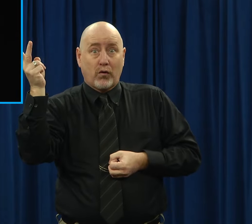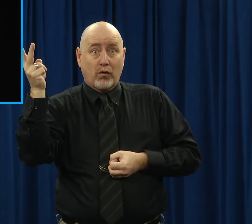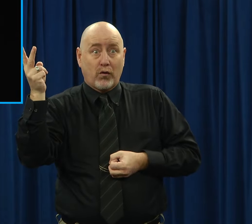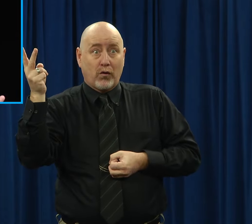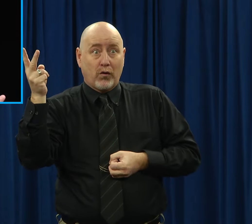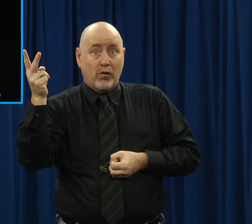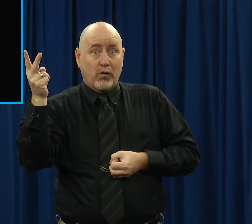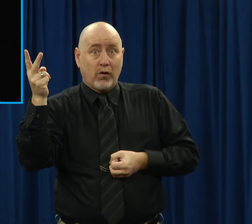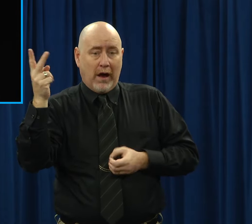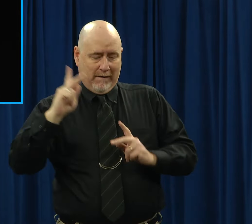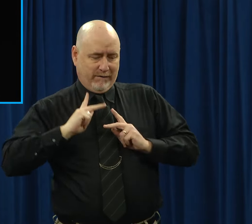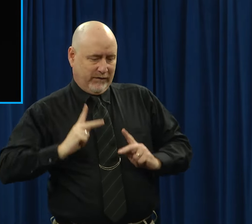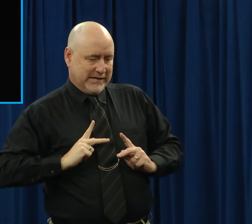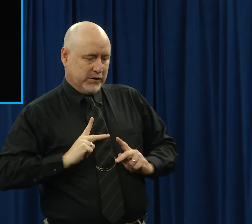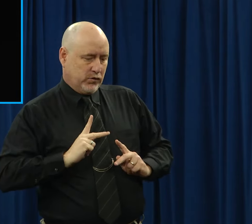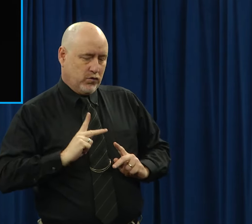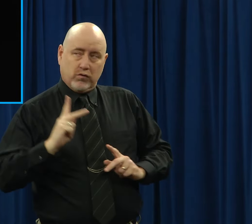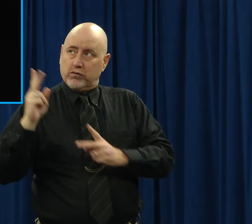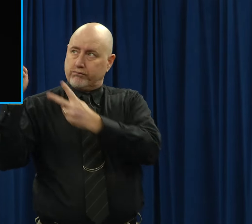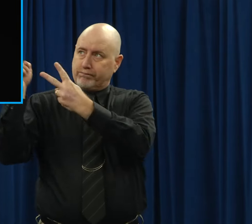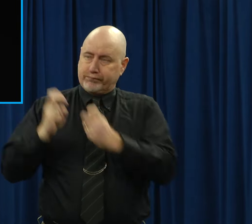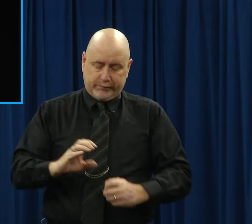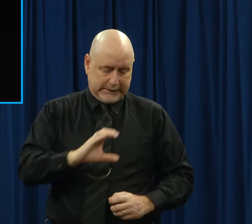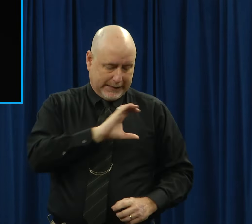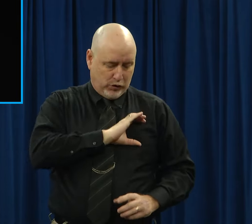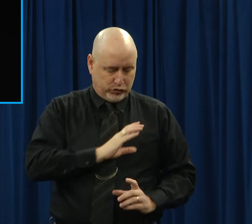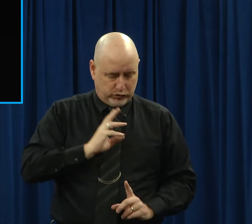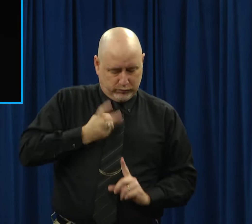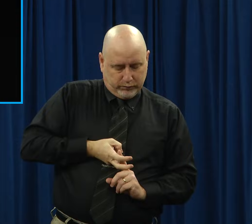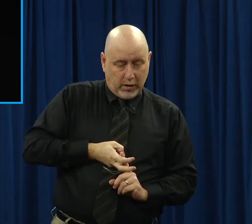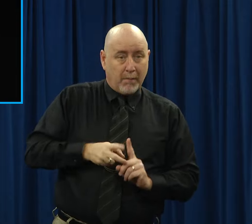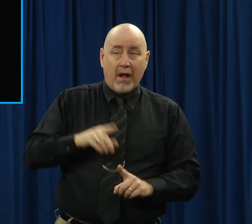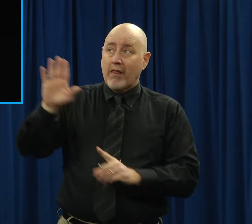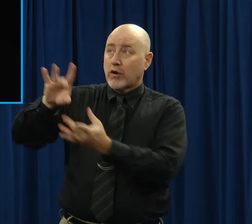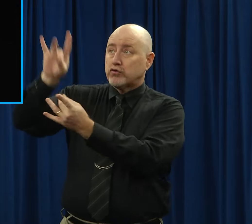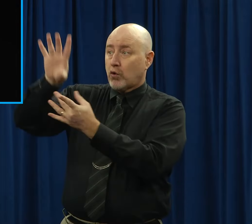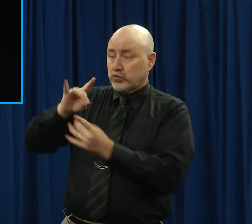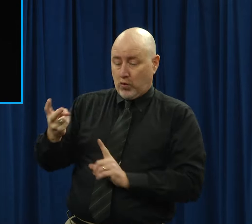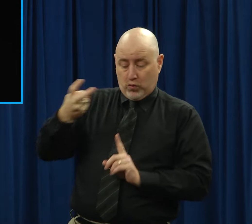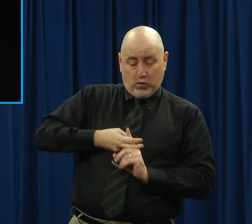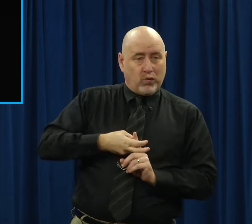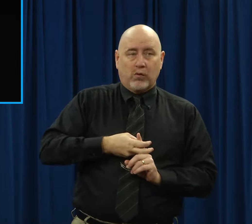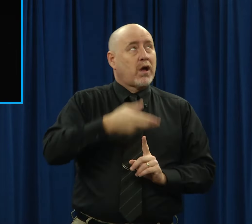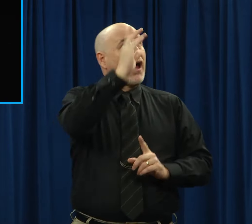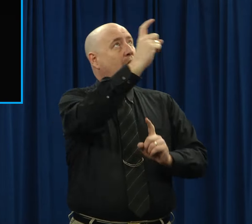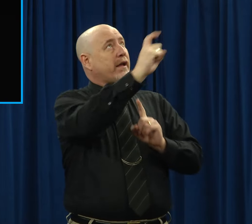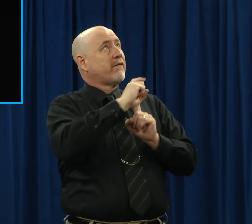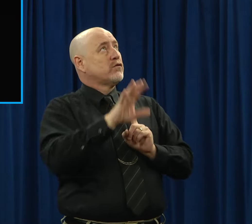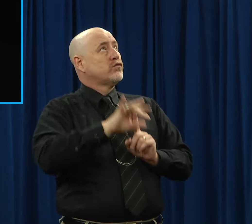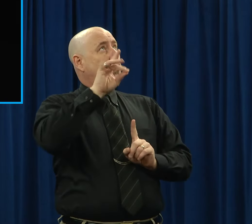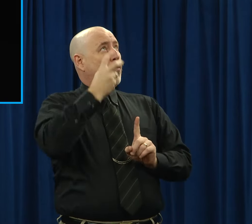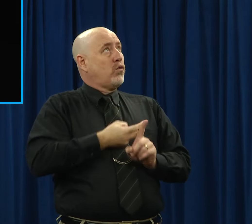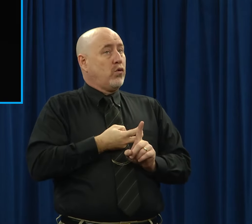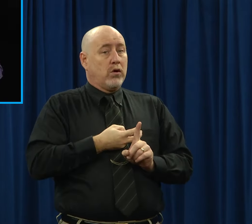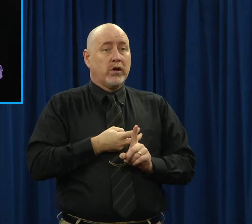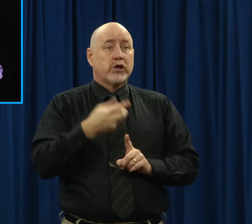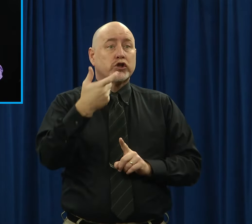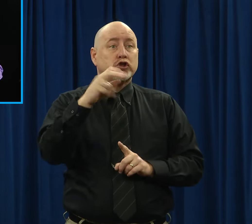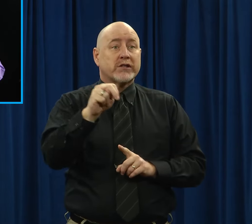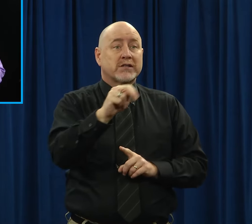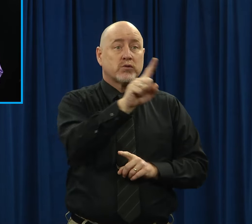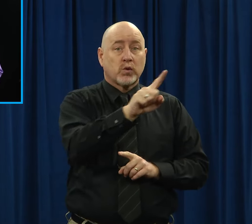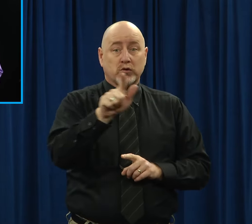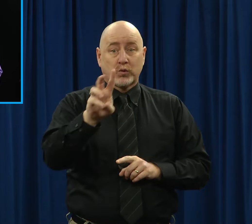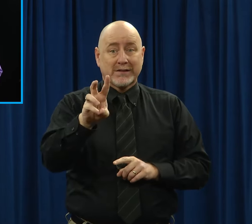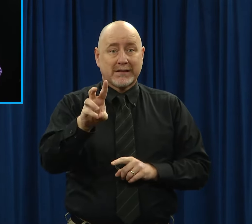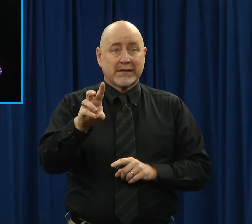father give that child his physical characteristics, but they don't give him his soul. God does that. Genesis chapter 1 and